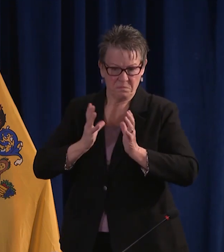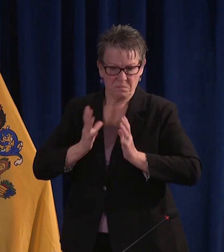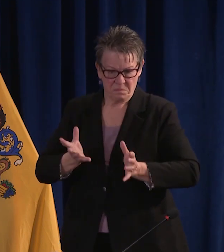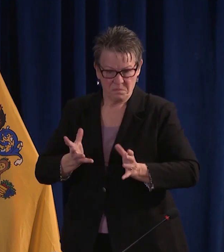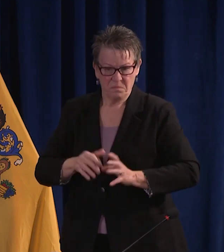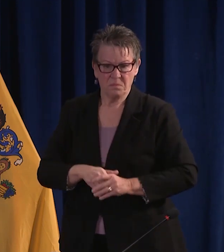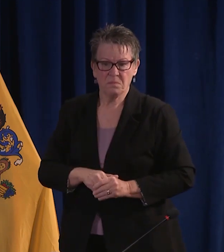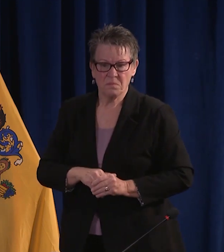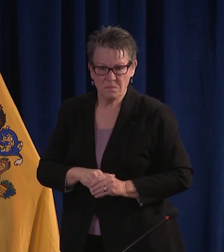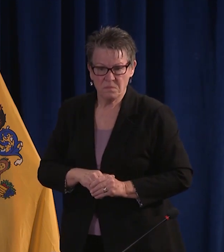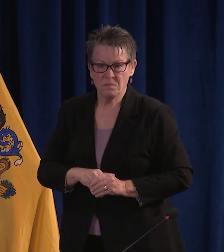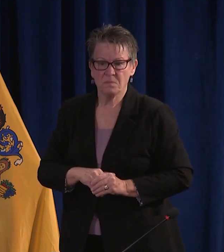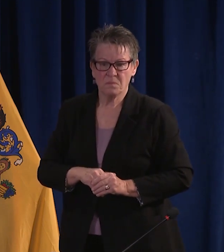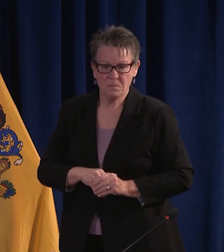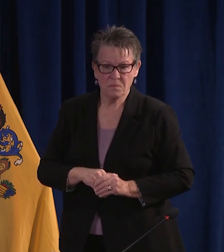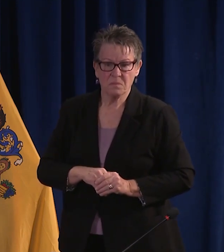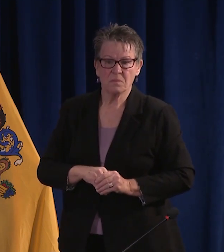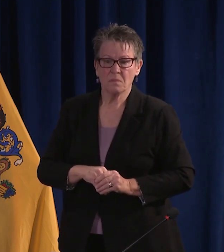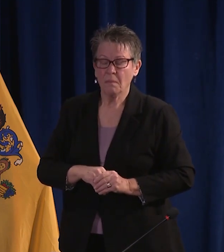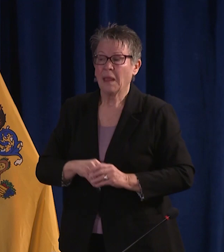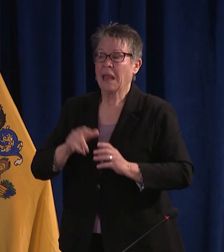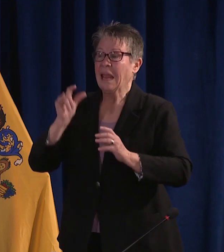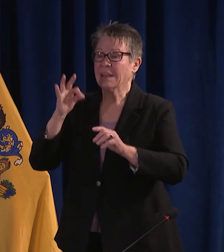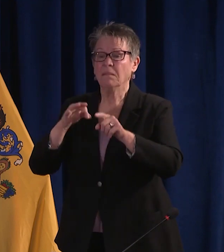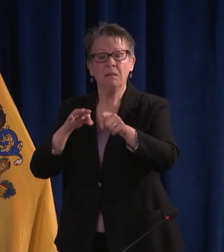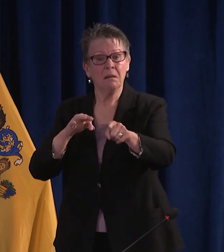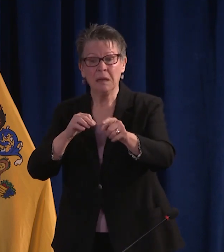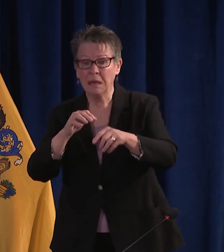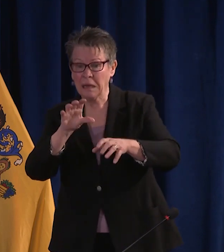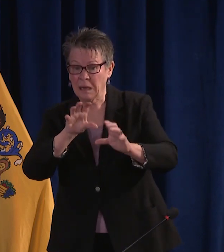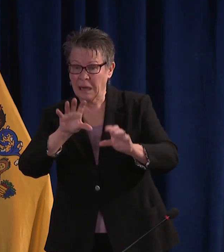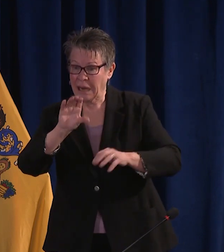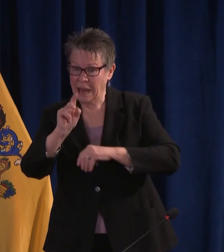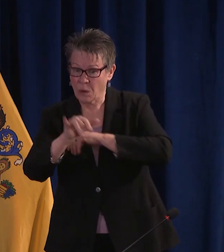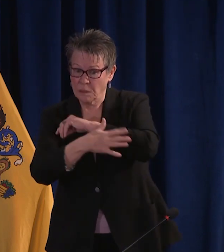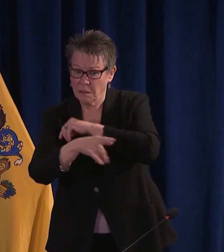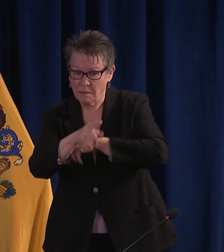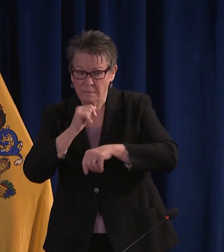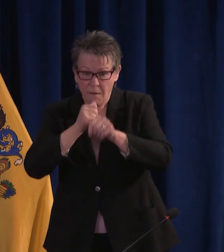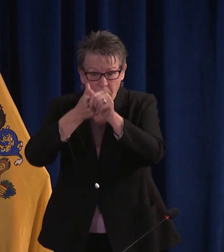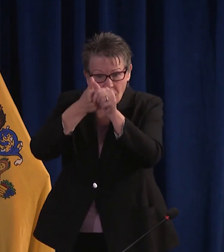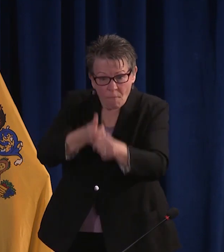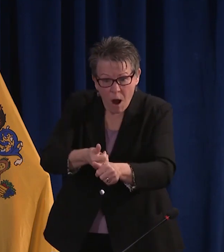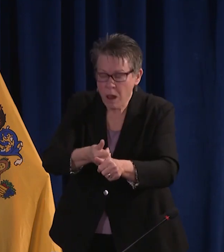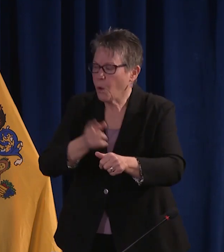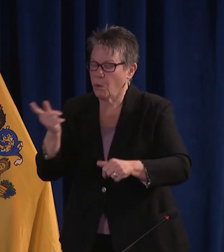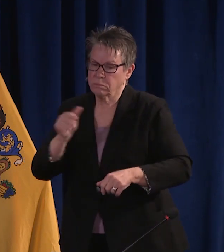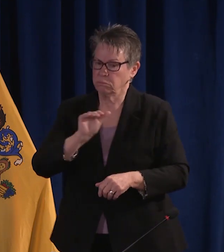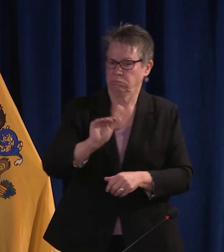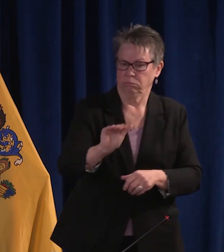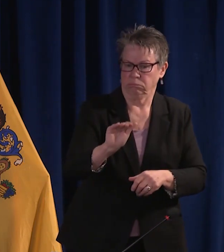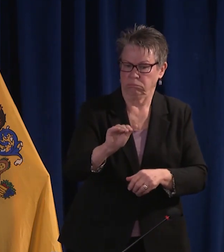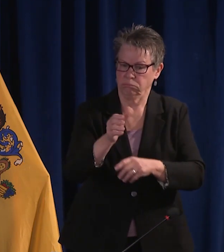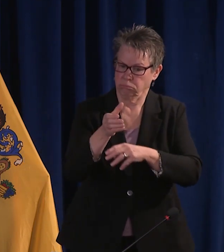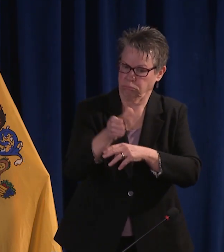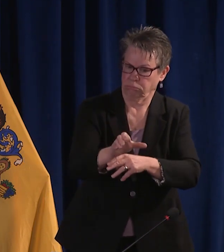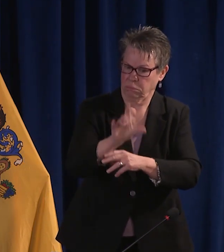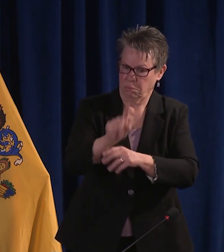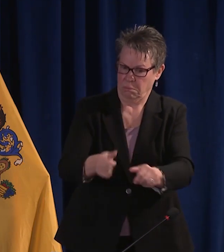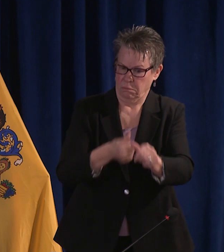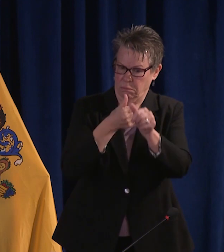We ask county and local officials to coordinate closely with us prior to making any